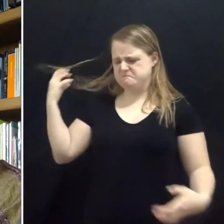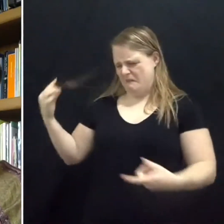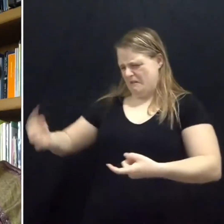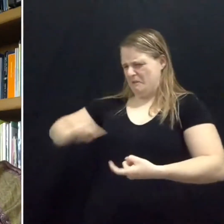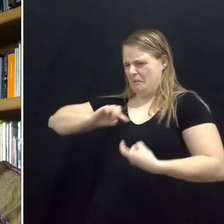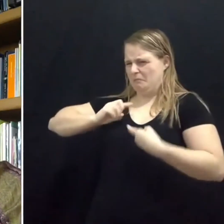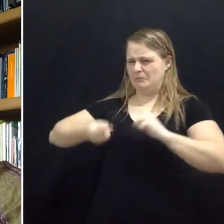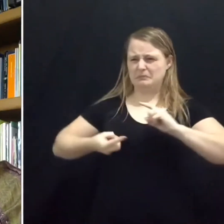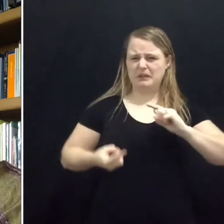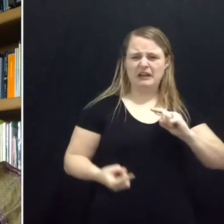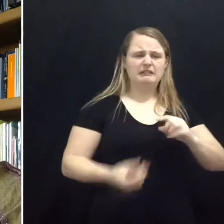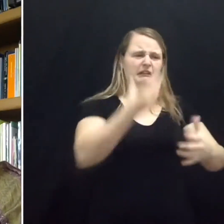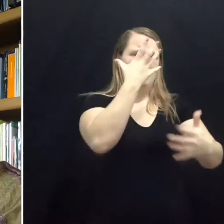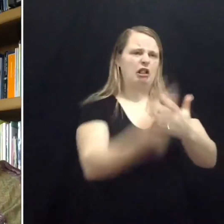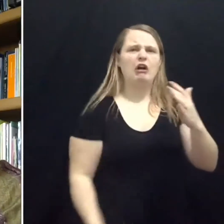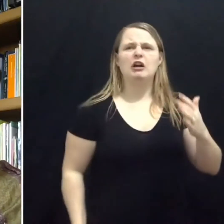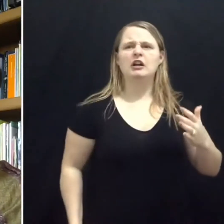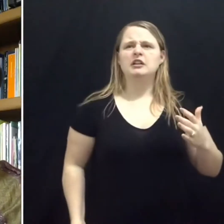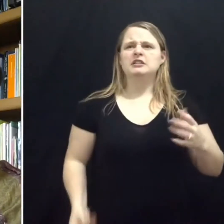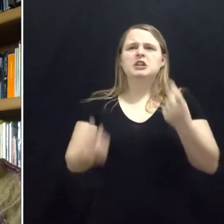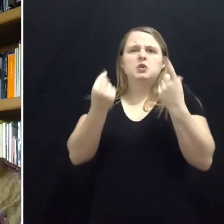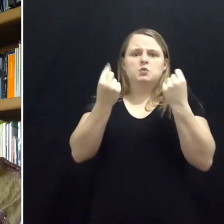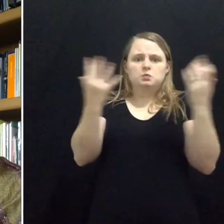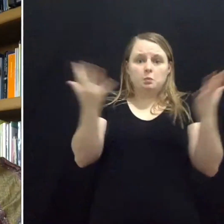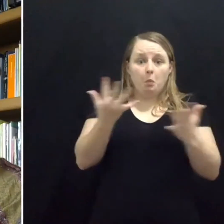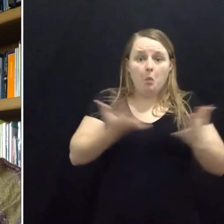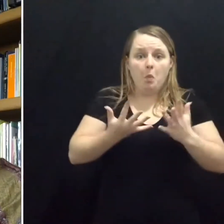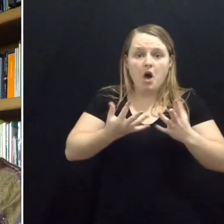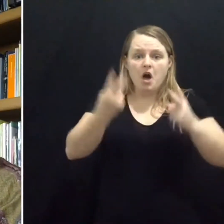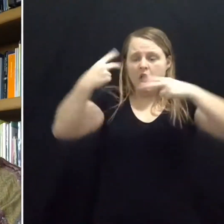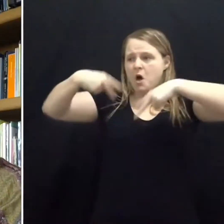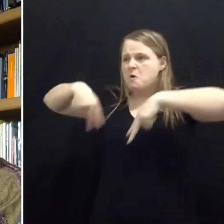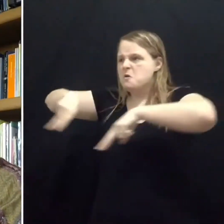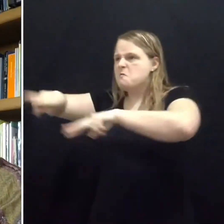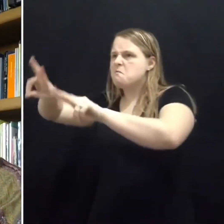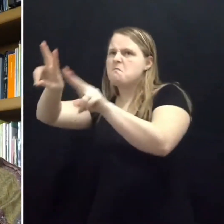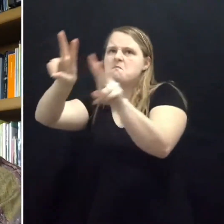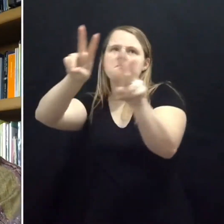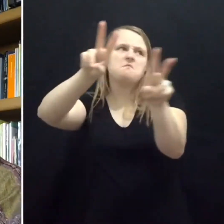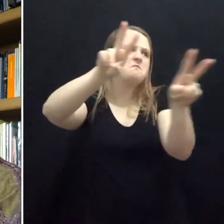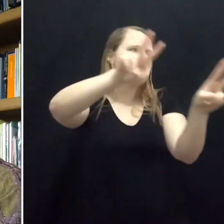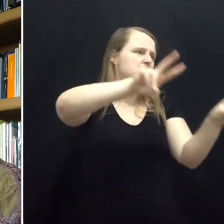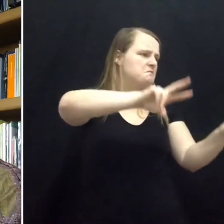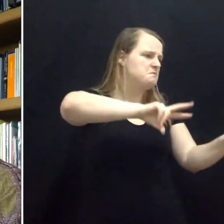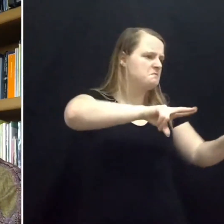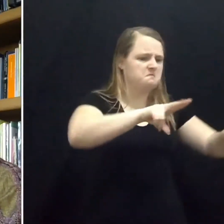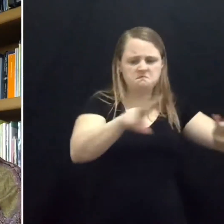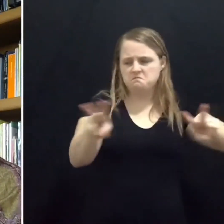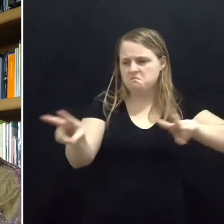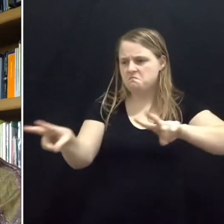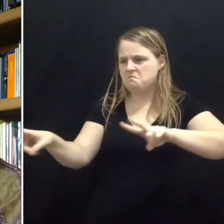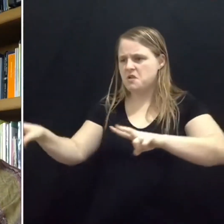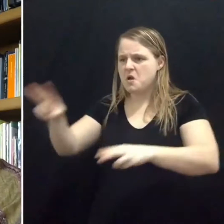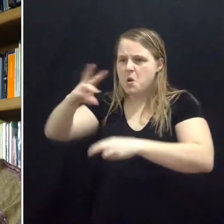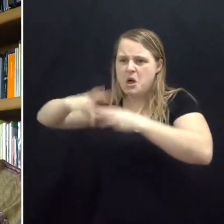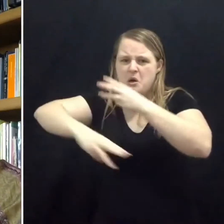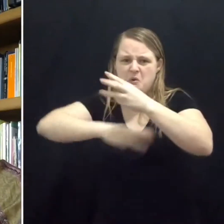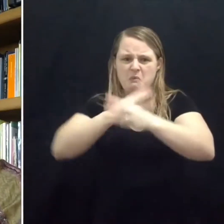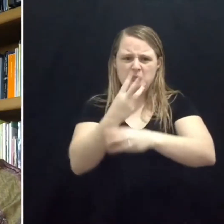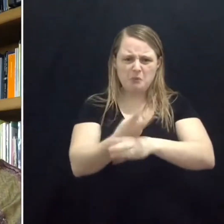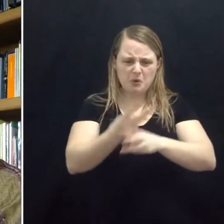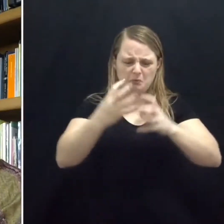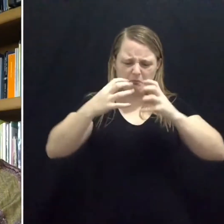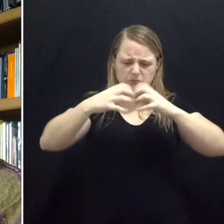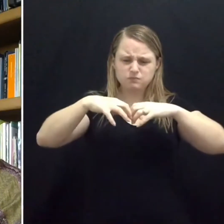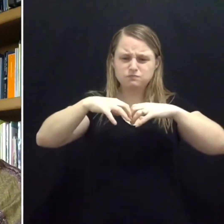by the pain of such a great loss, Rhino acted without a thought to the cost. Rhino looked at his